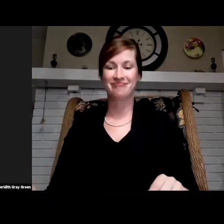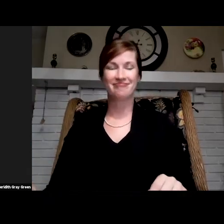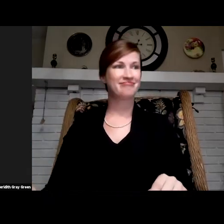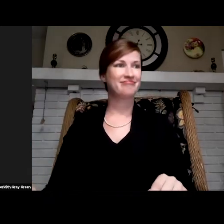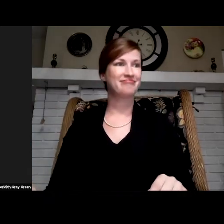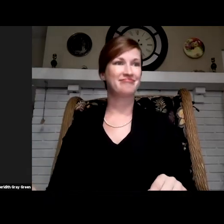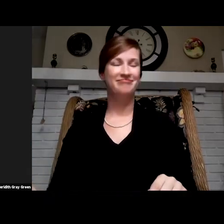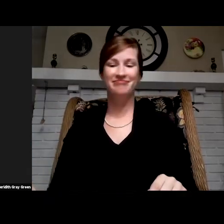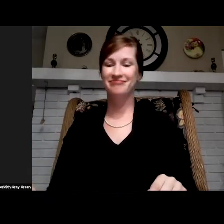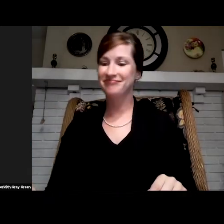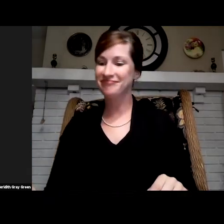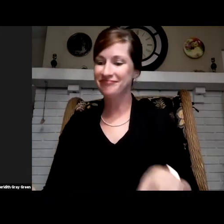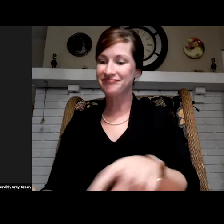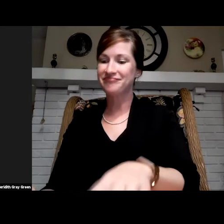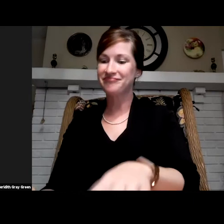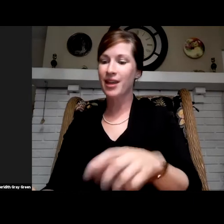All right.